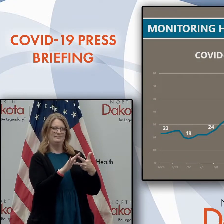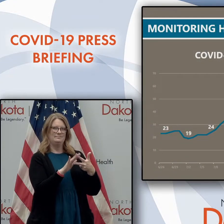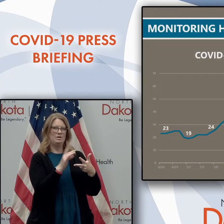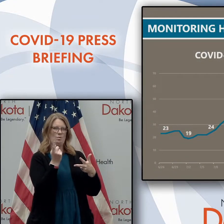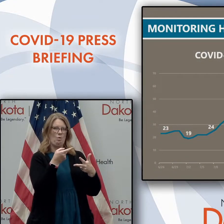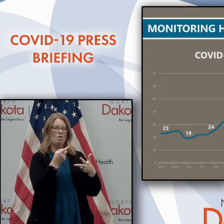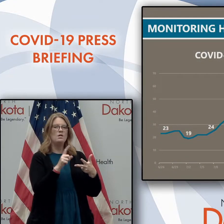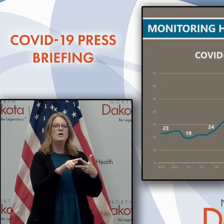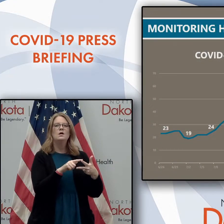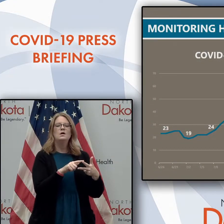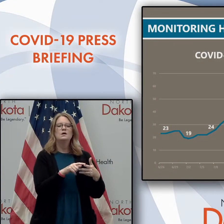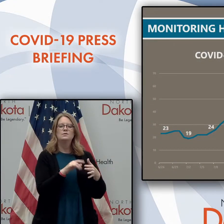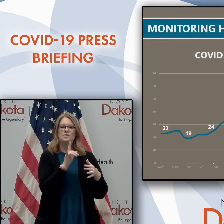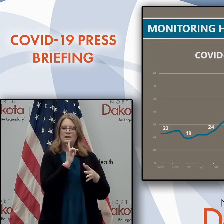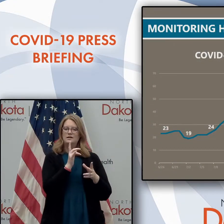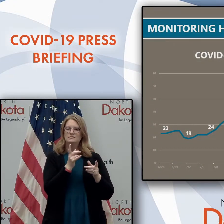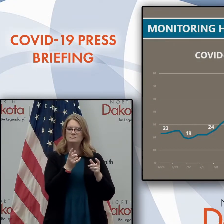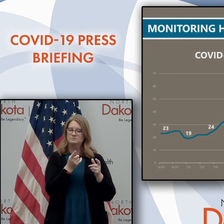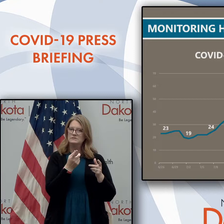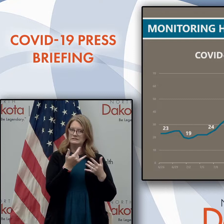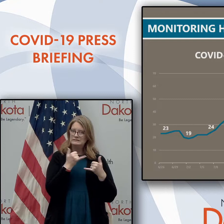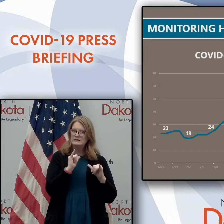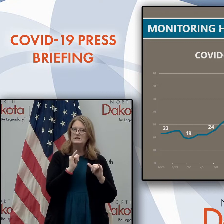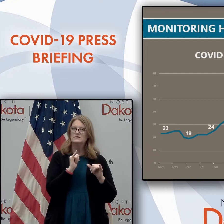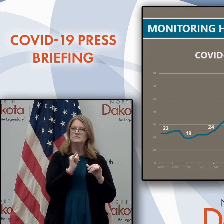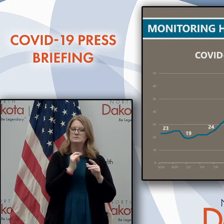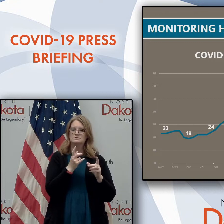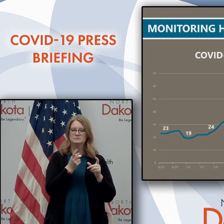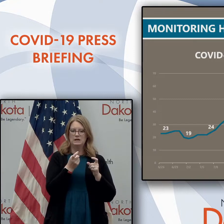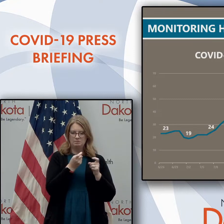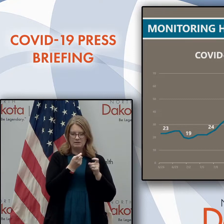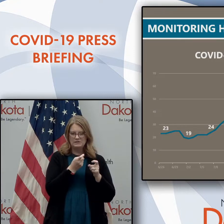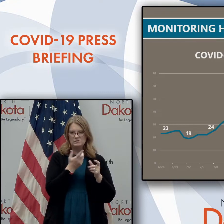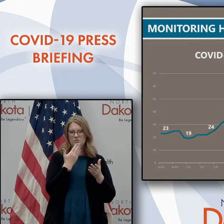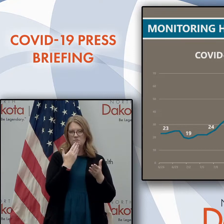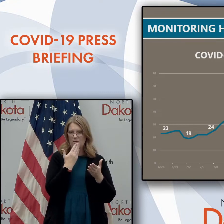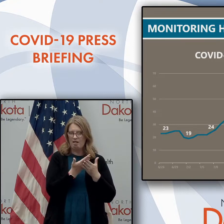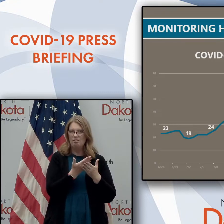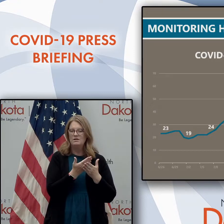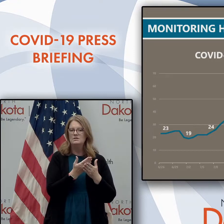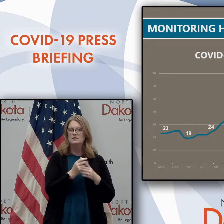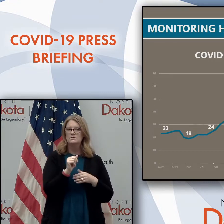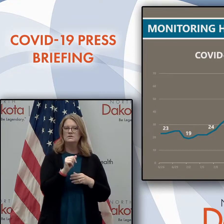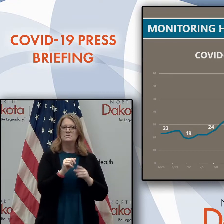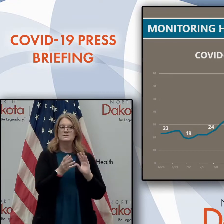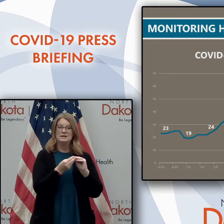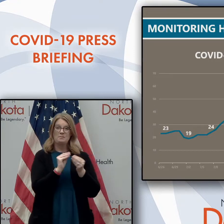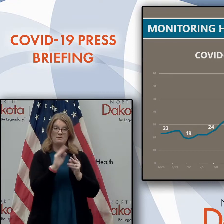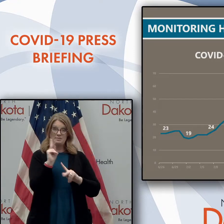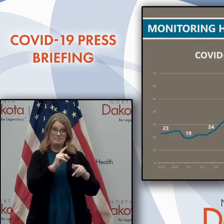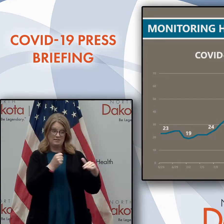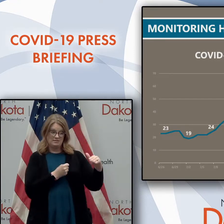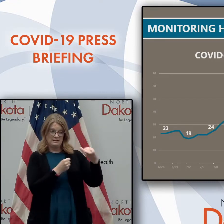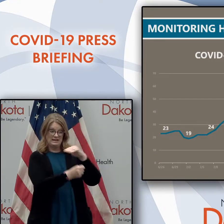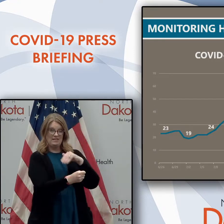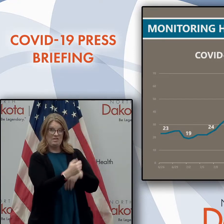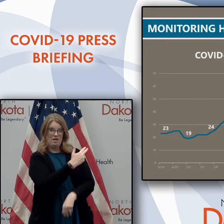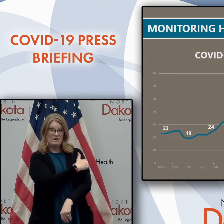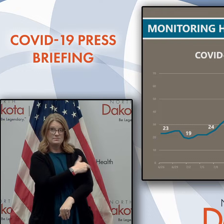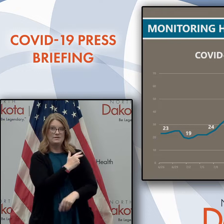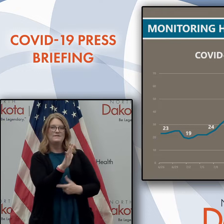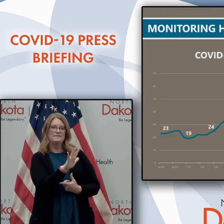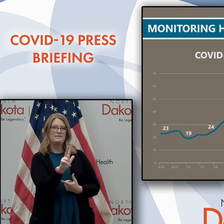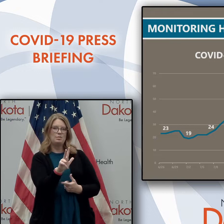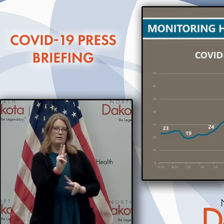this continues to be managing very well. We're off from the peak that we were a few weeks ago. We're at 53 hospitalizations right now, and again